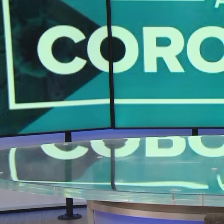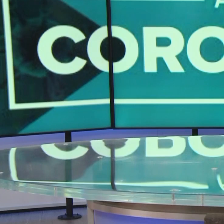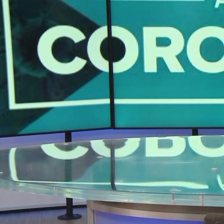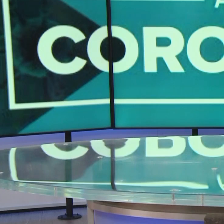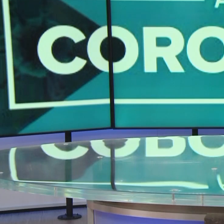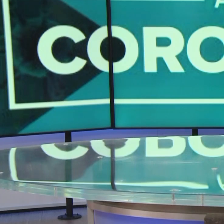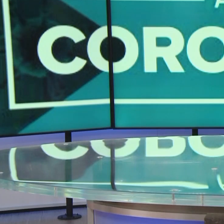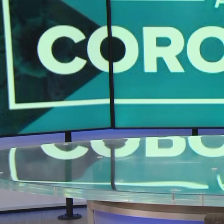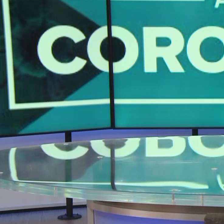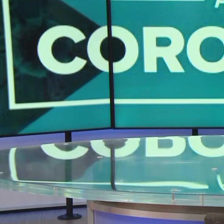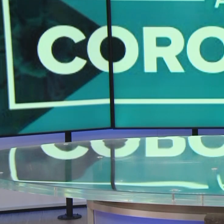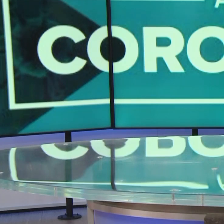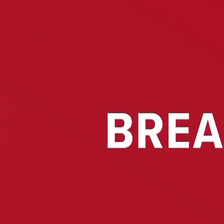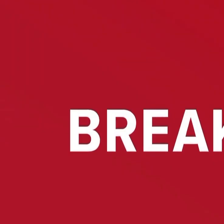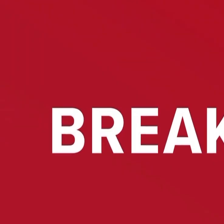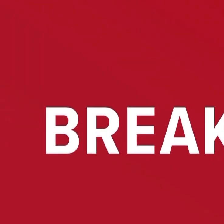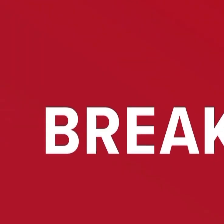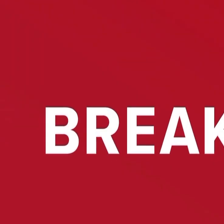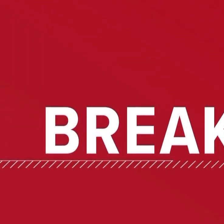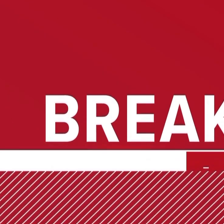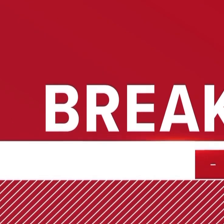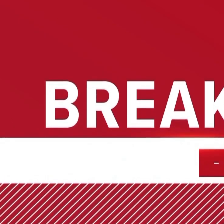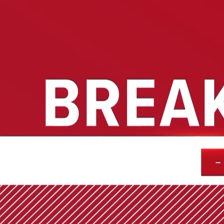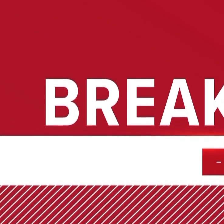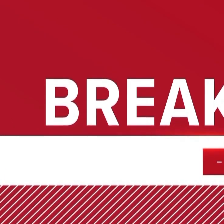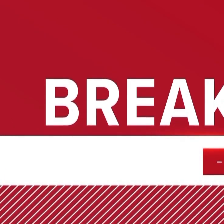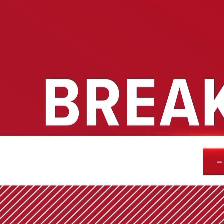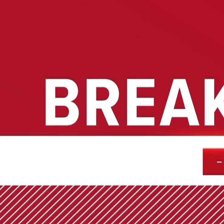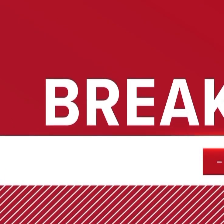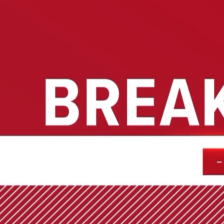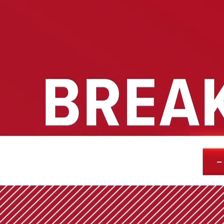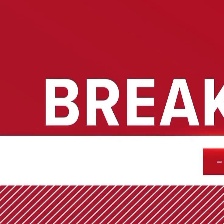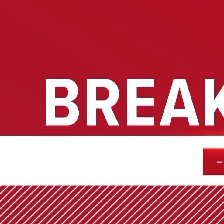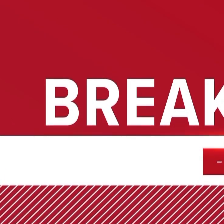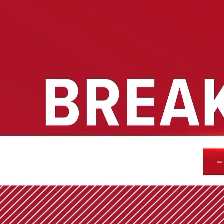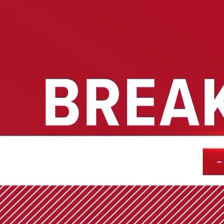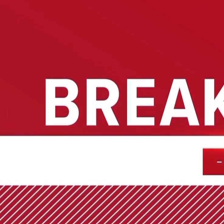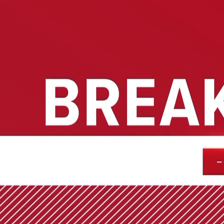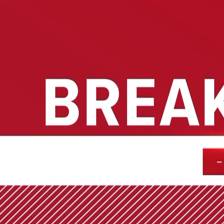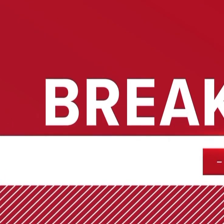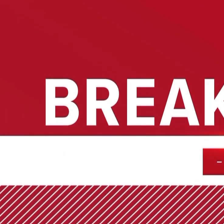I'll see you this evening.